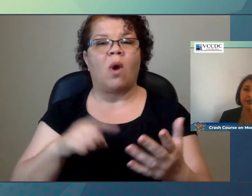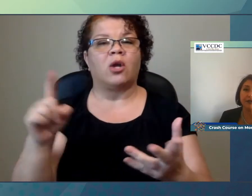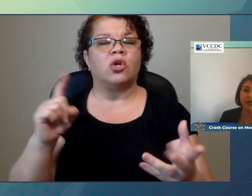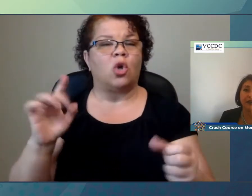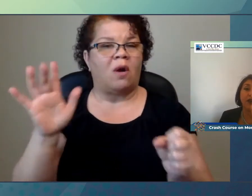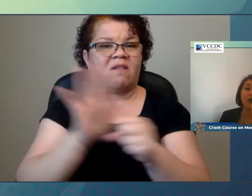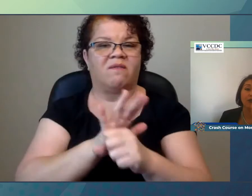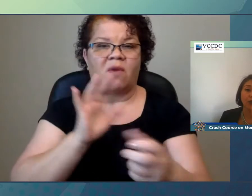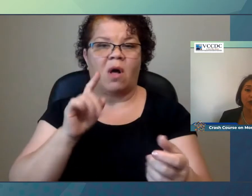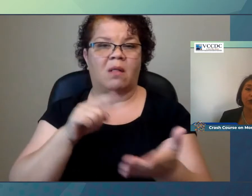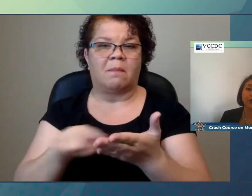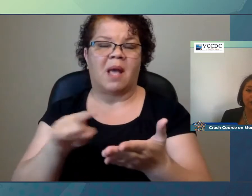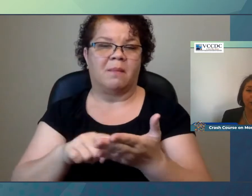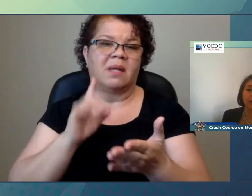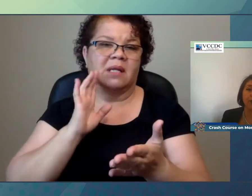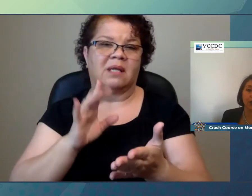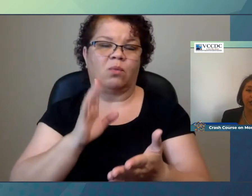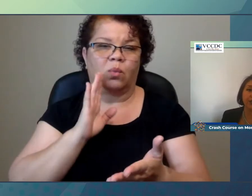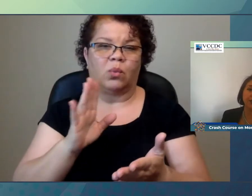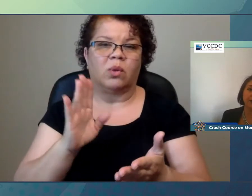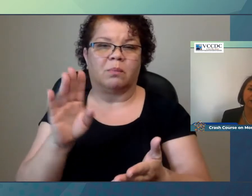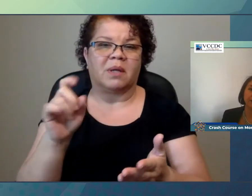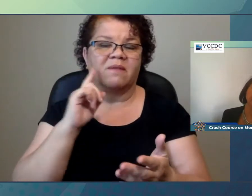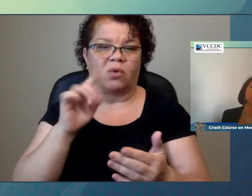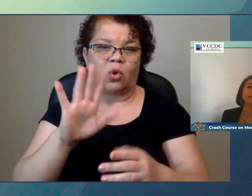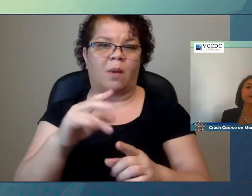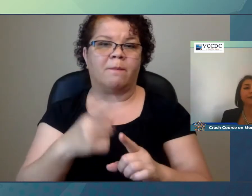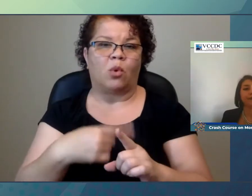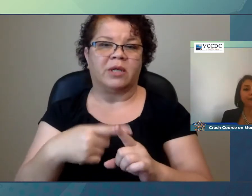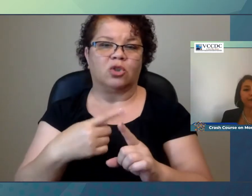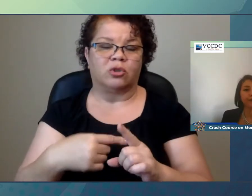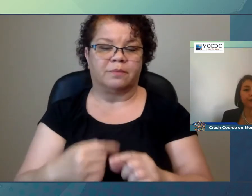is going to be for your mortgage.